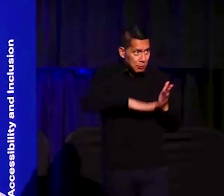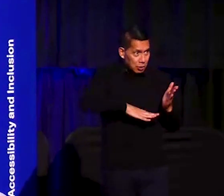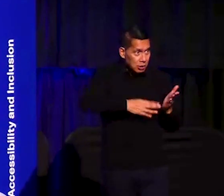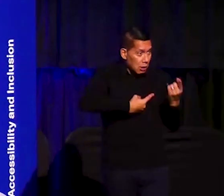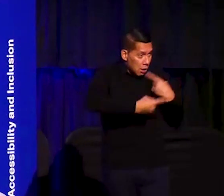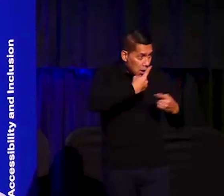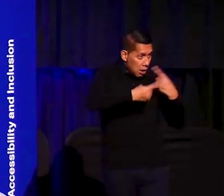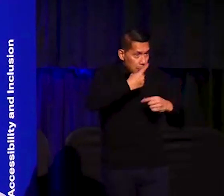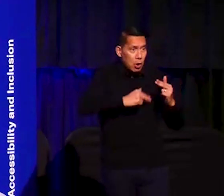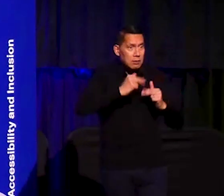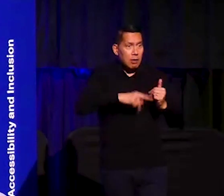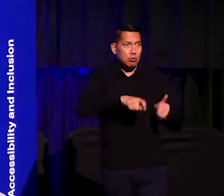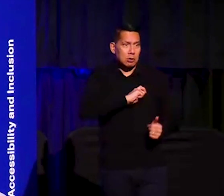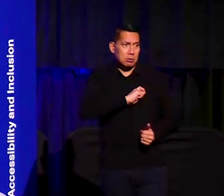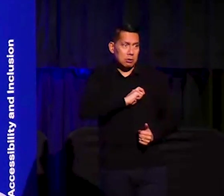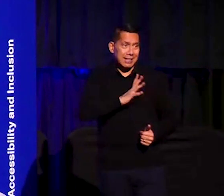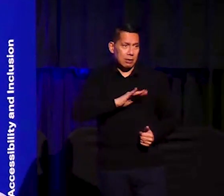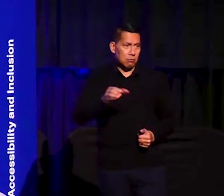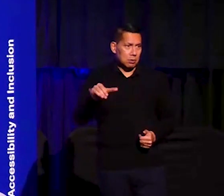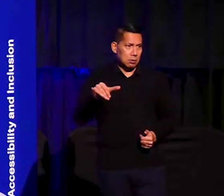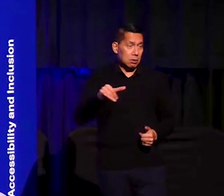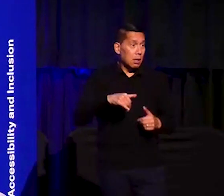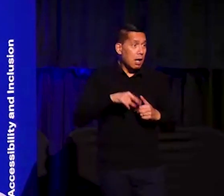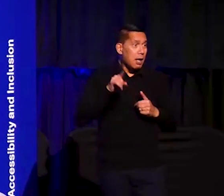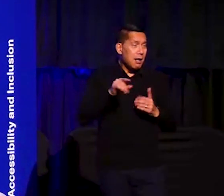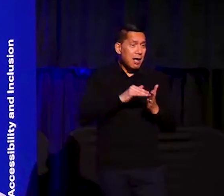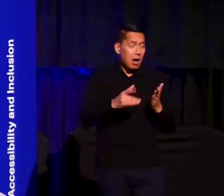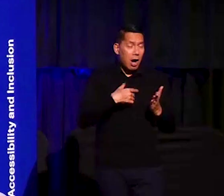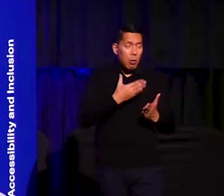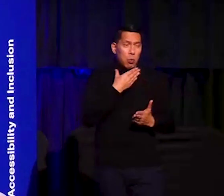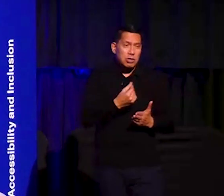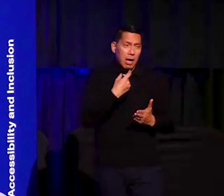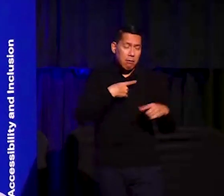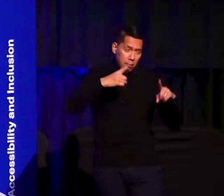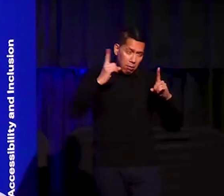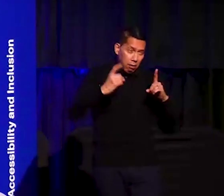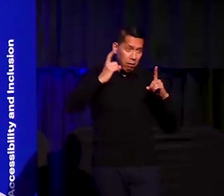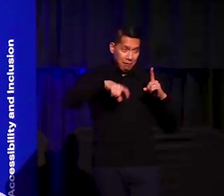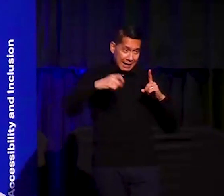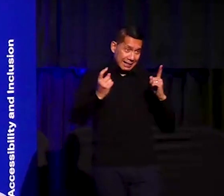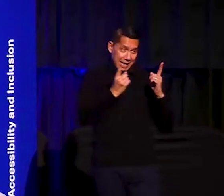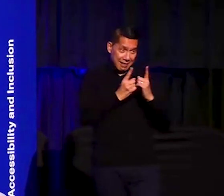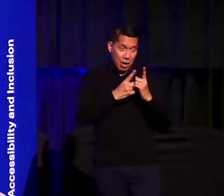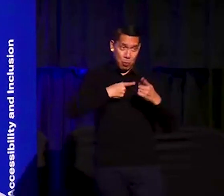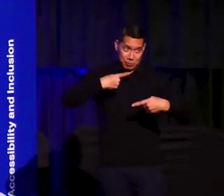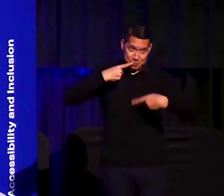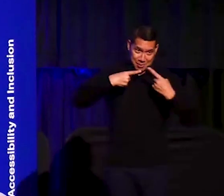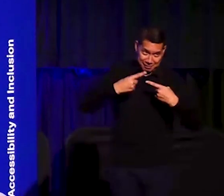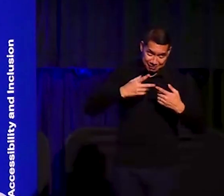trust. It's necessary. Now, I wish I had a photo of the next thing that I was going to tell